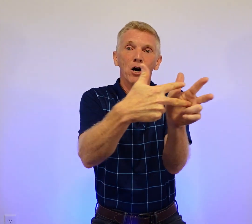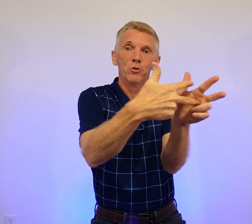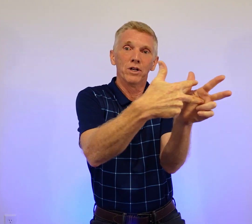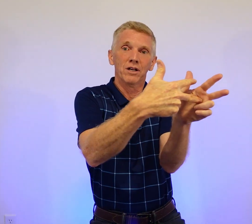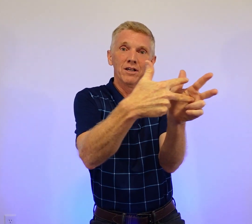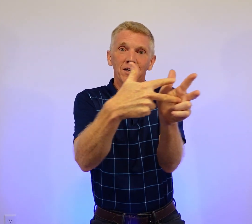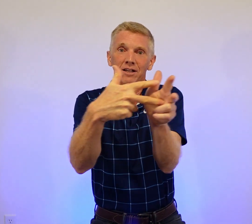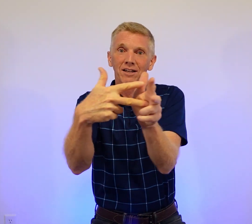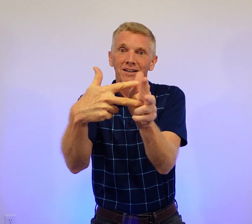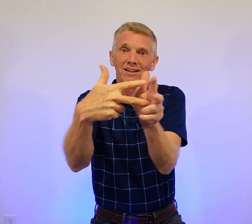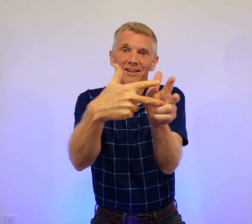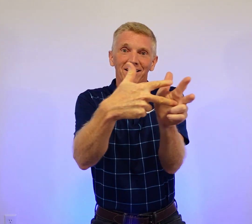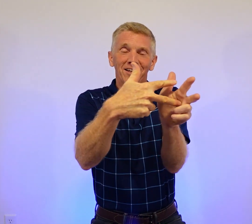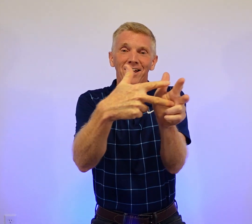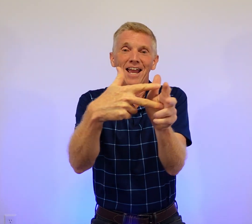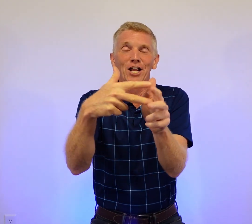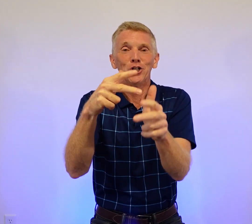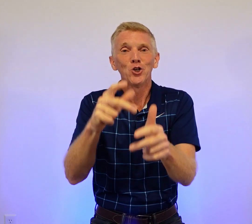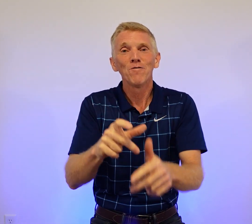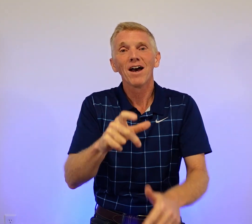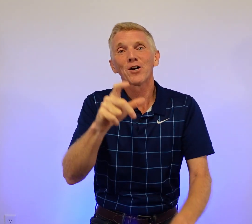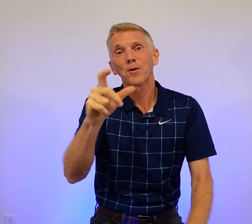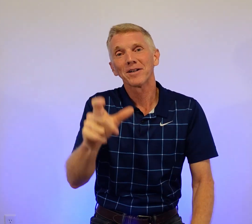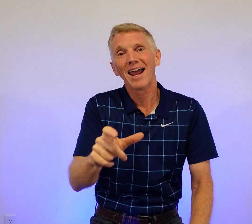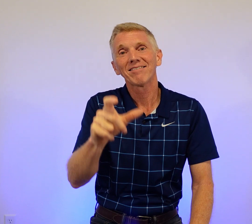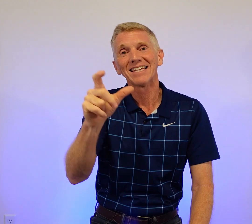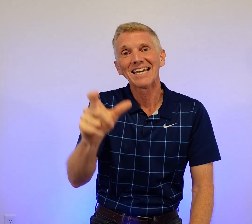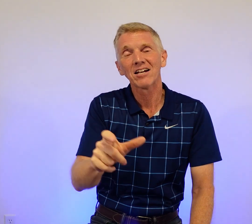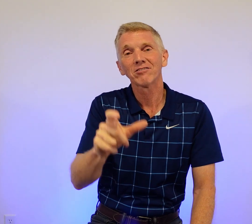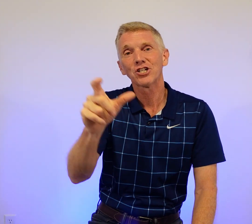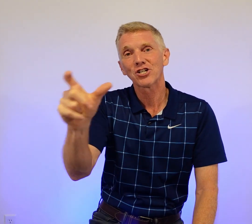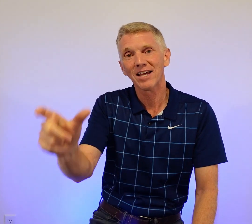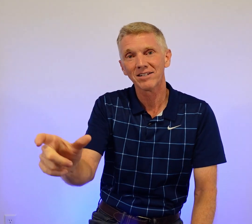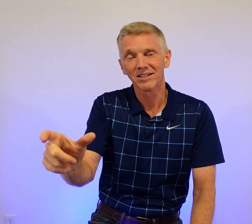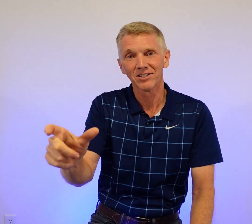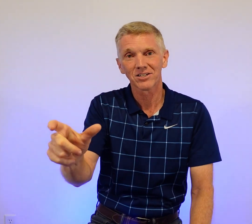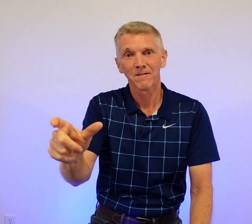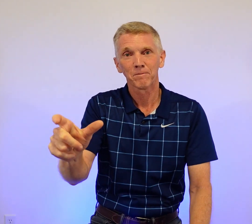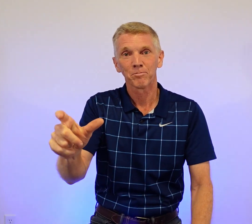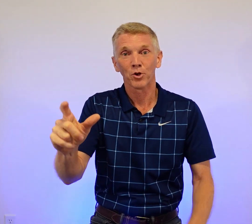T-boned? And you've got to create the English sentence